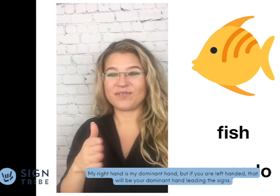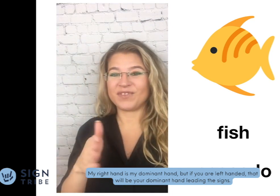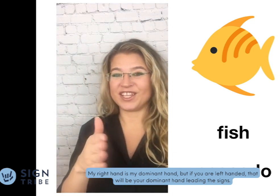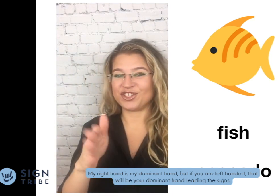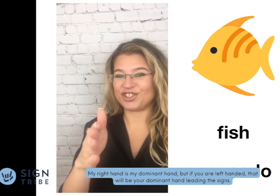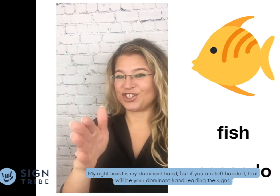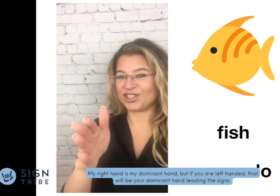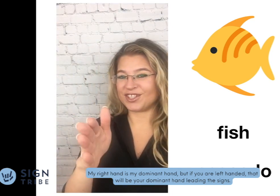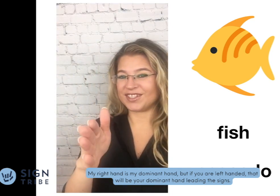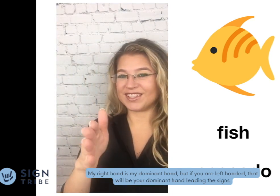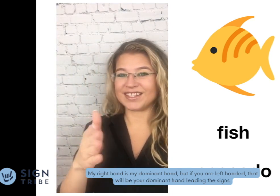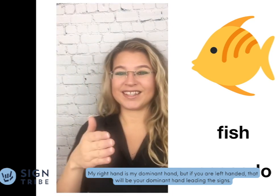Fish.